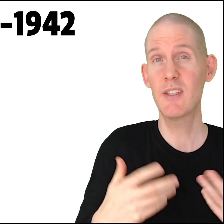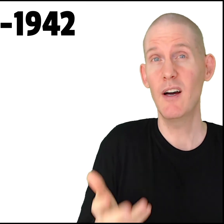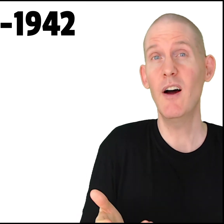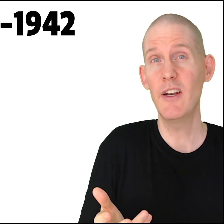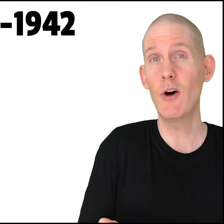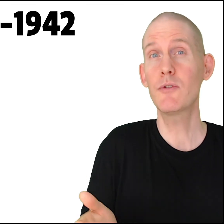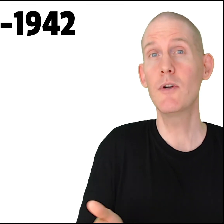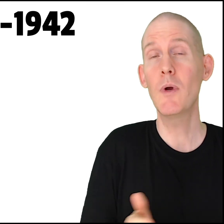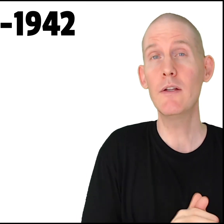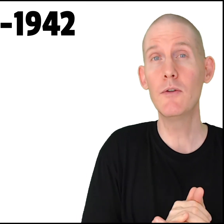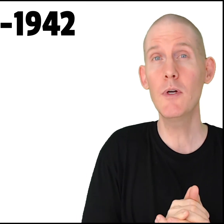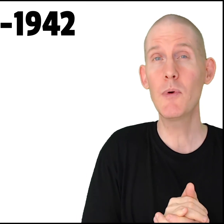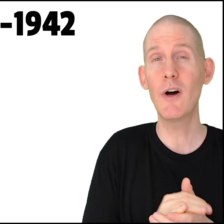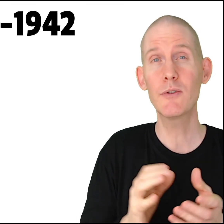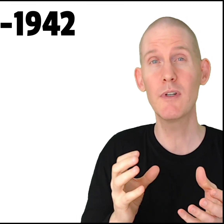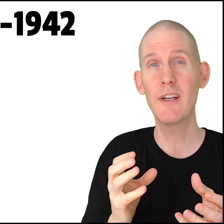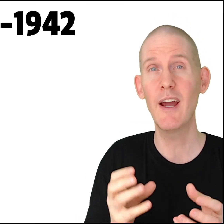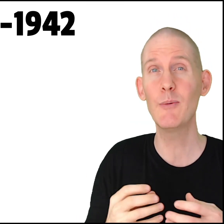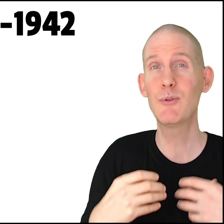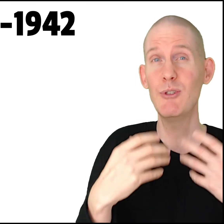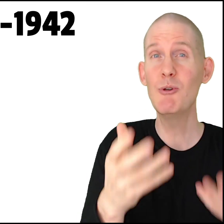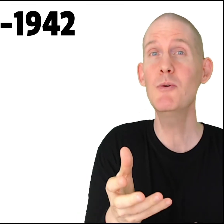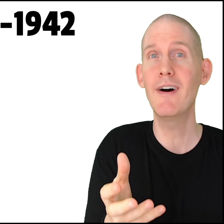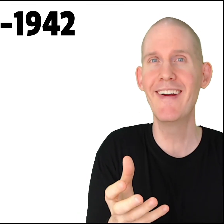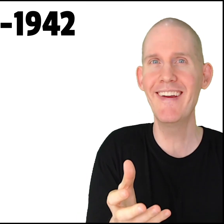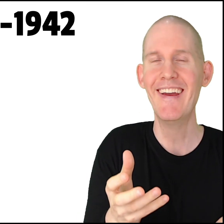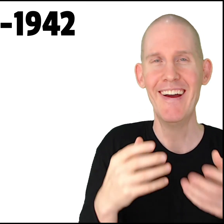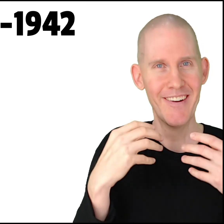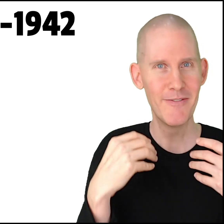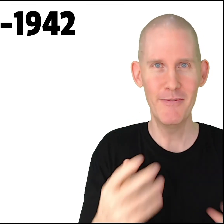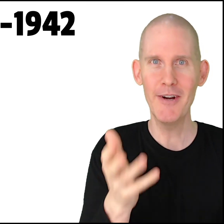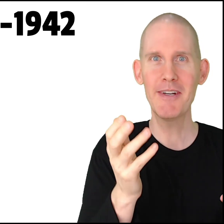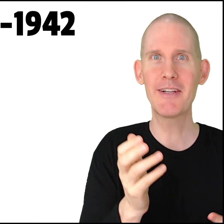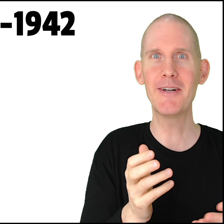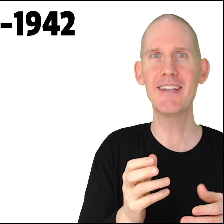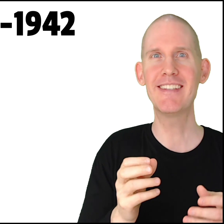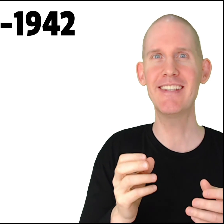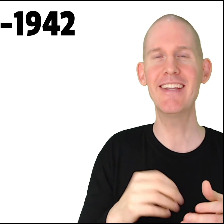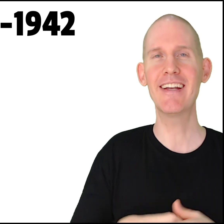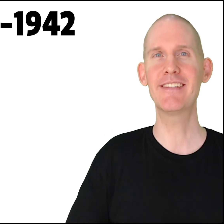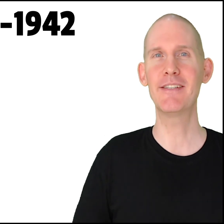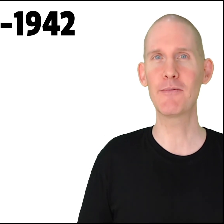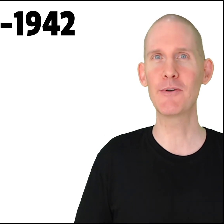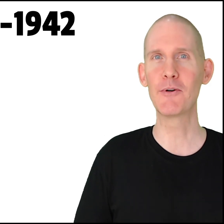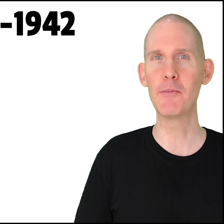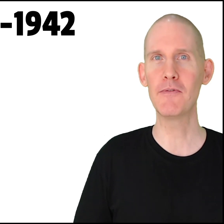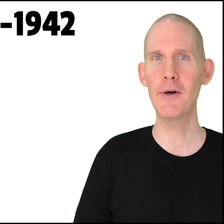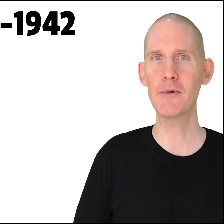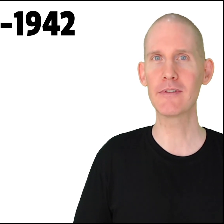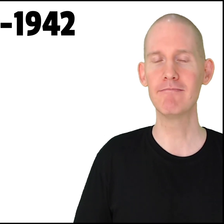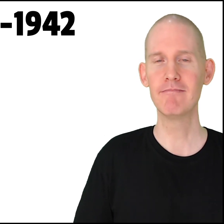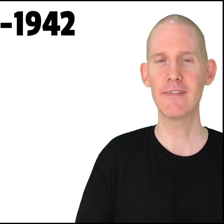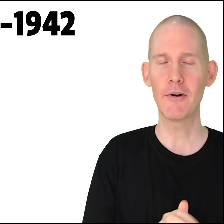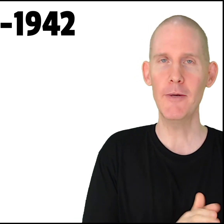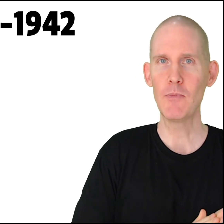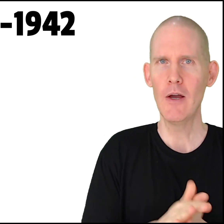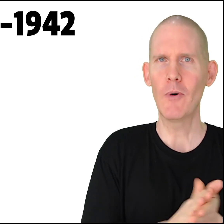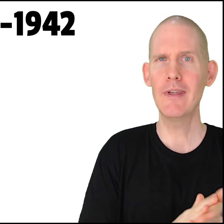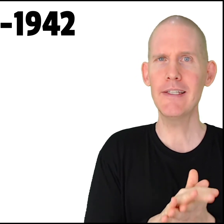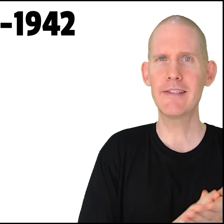an alternate way to do it, but also it helps you very clearly see that it's a different group of numbers. All right, one last time,